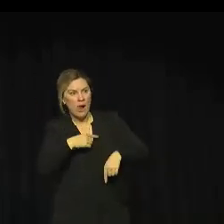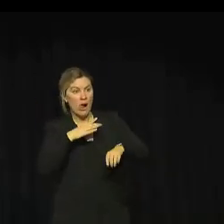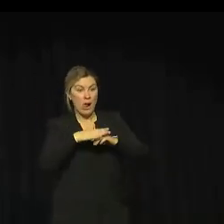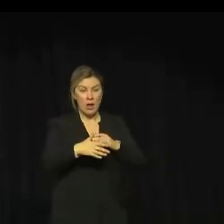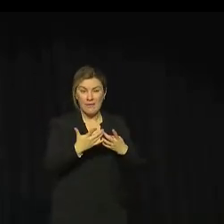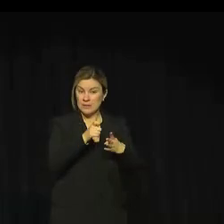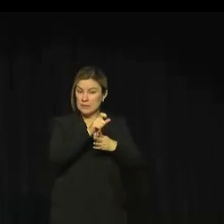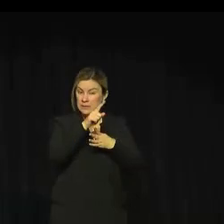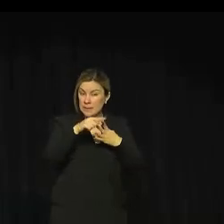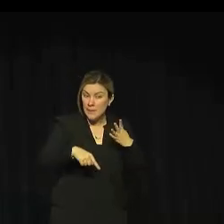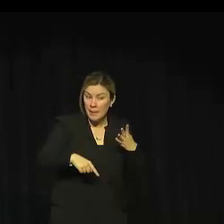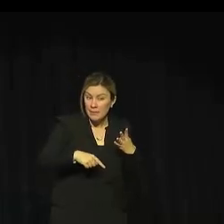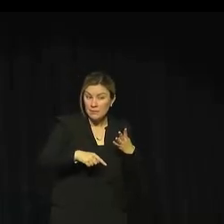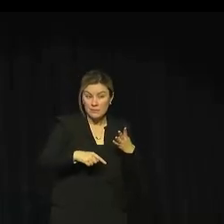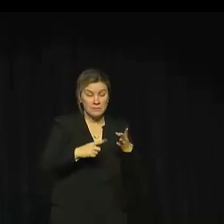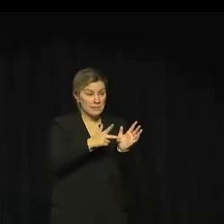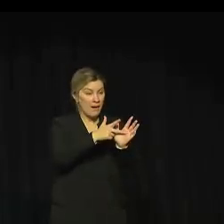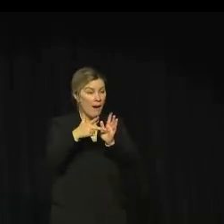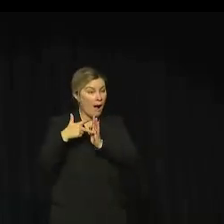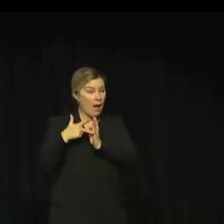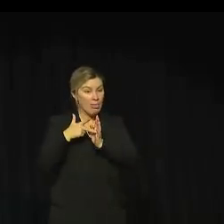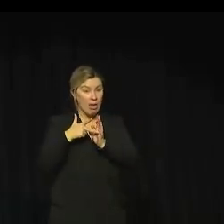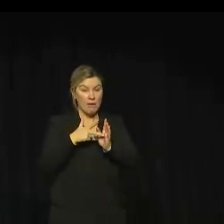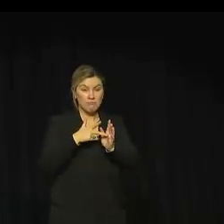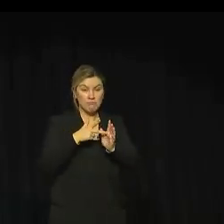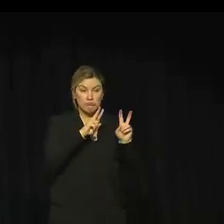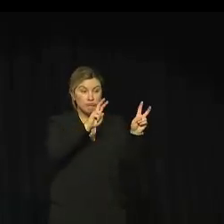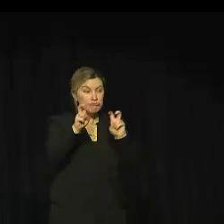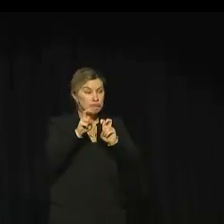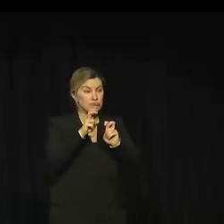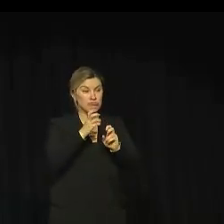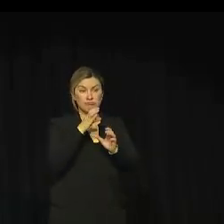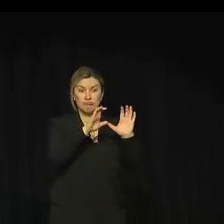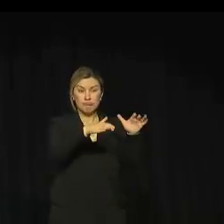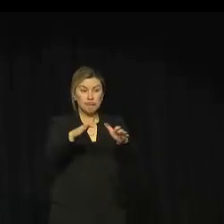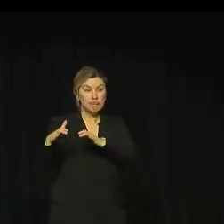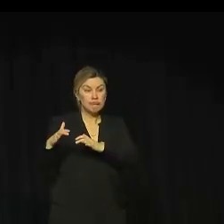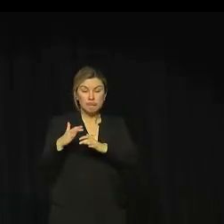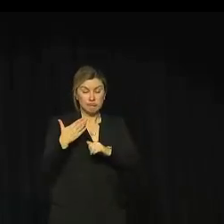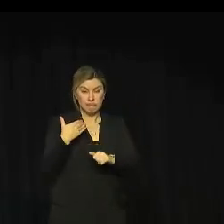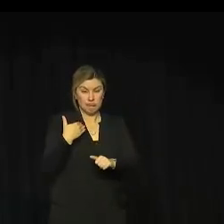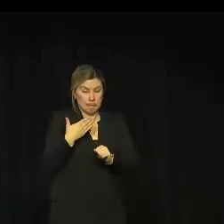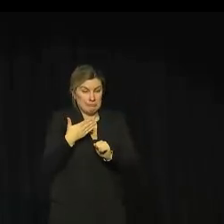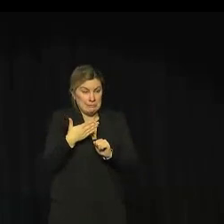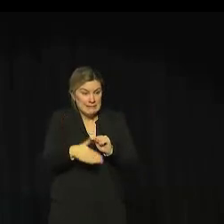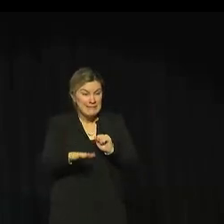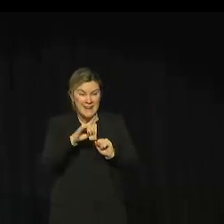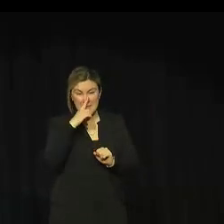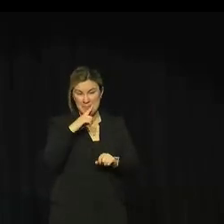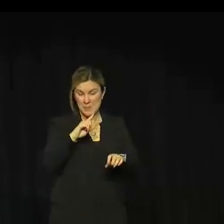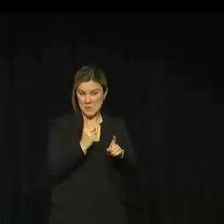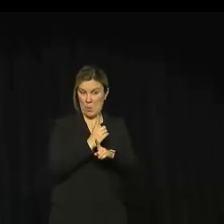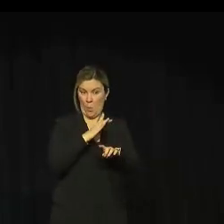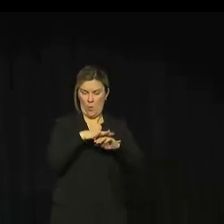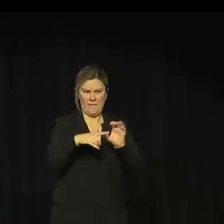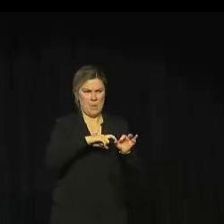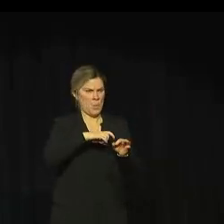disability or on any other topic, and least of all did I hear anything on